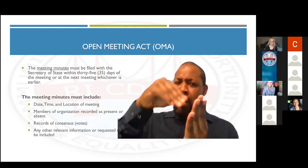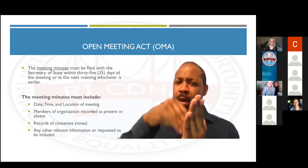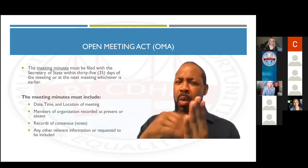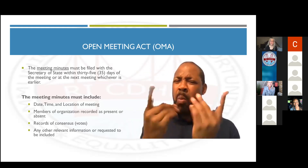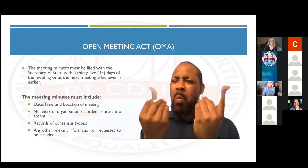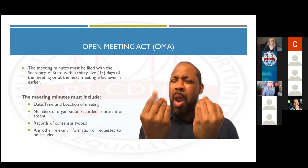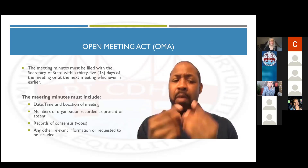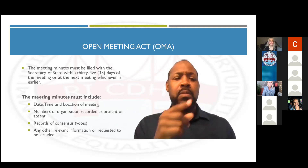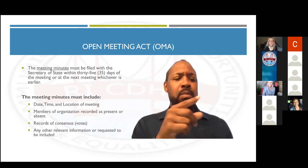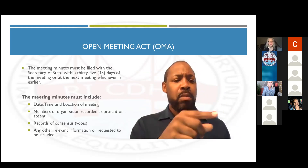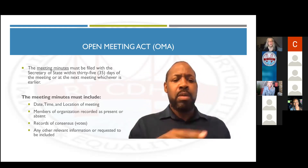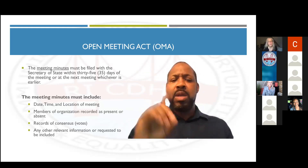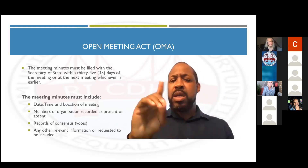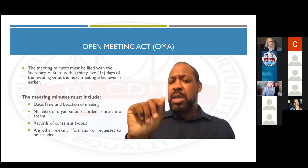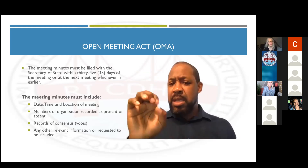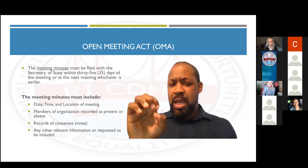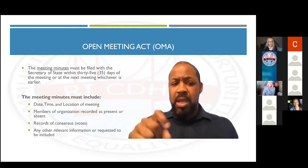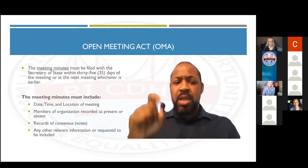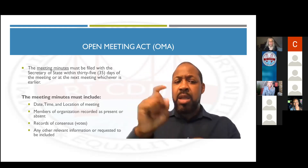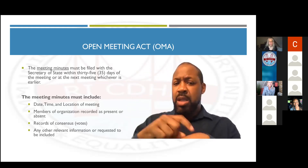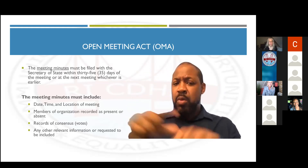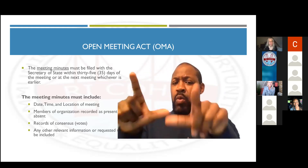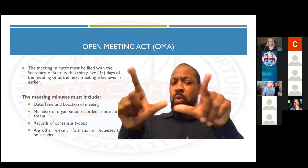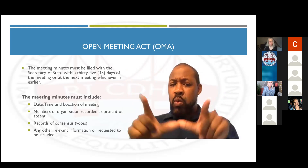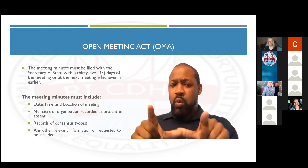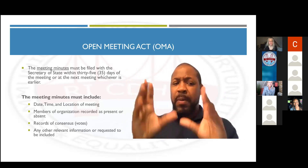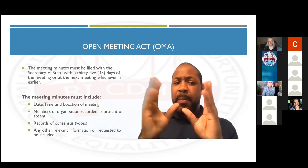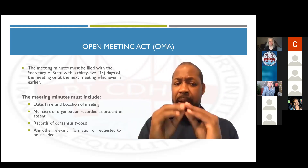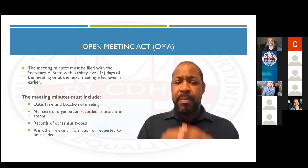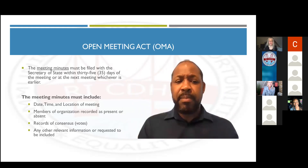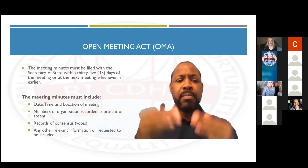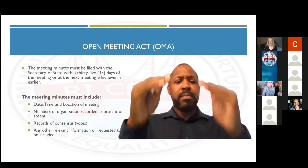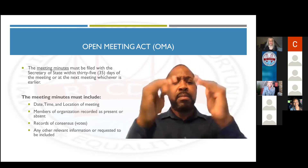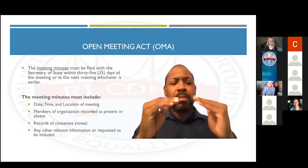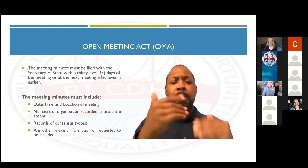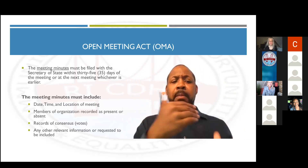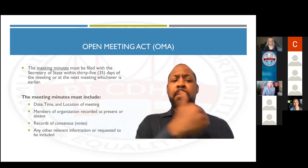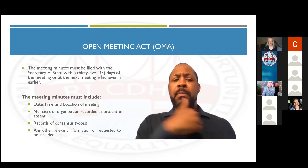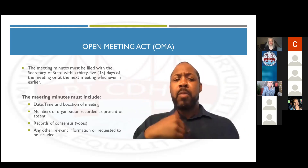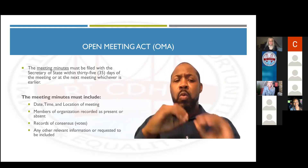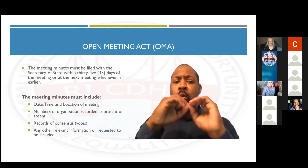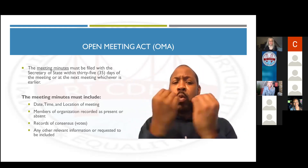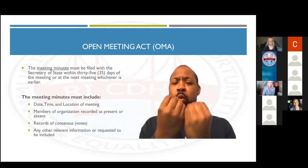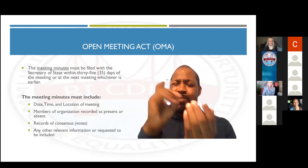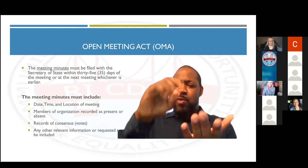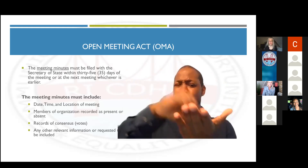The meeting minutes, again, need to include the date, time, and location of the meeting, the members